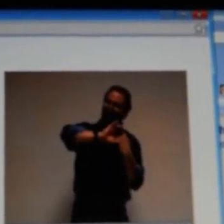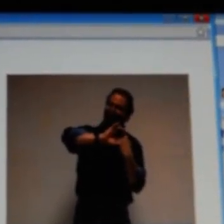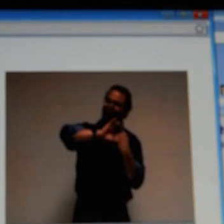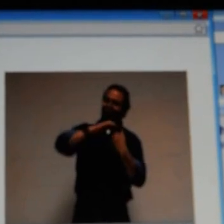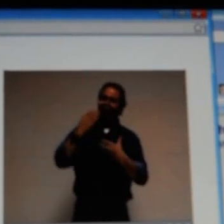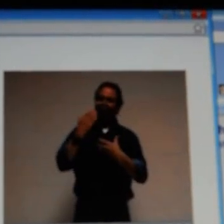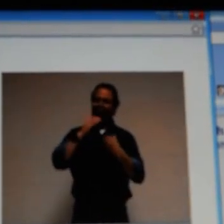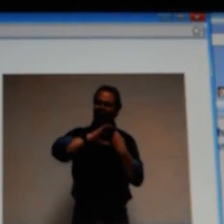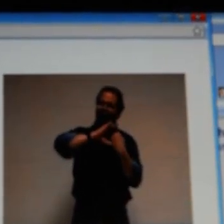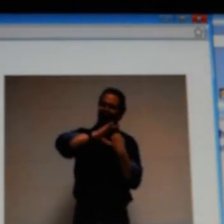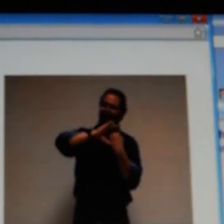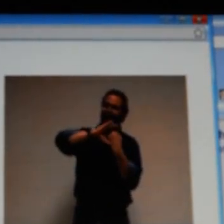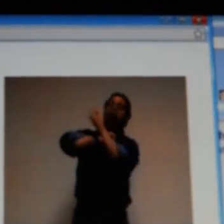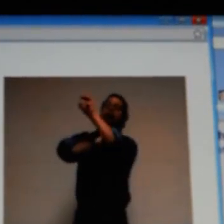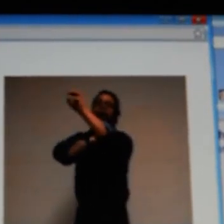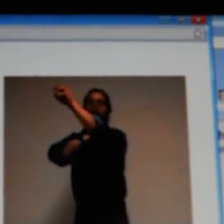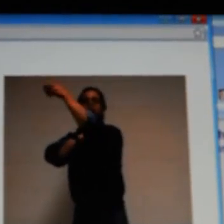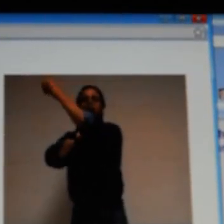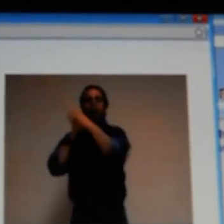and shock him.